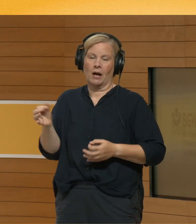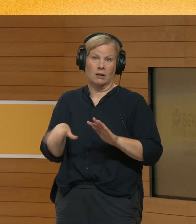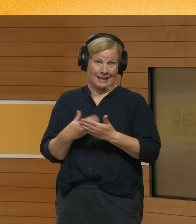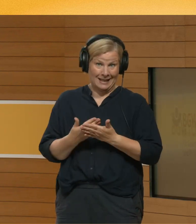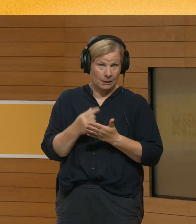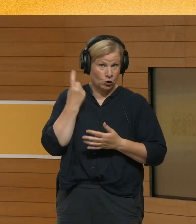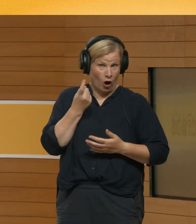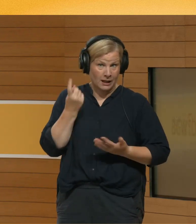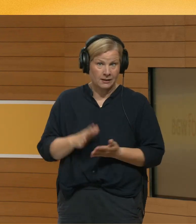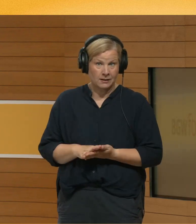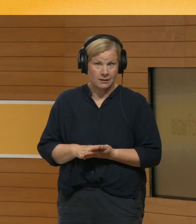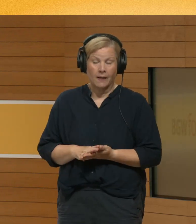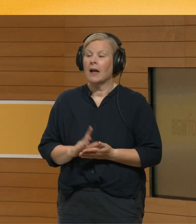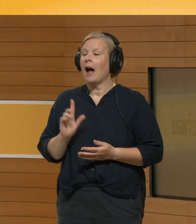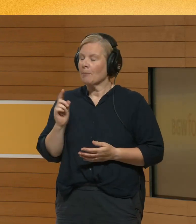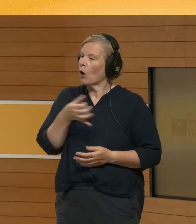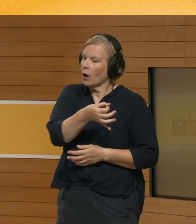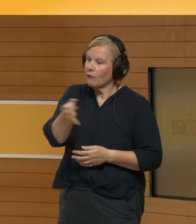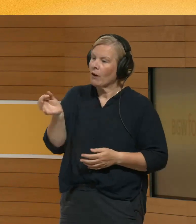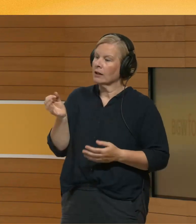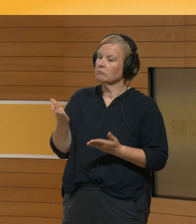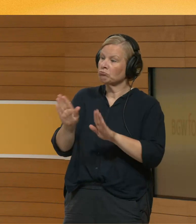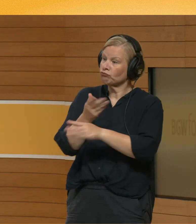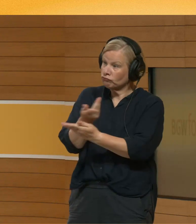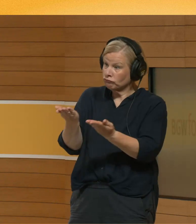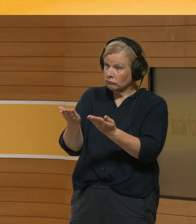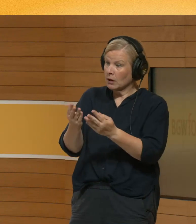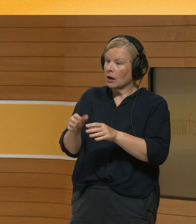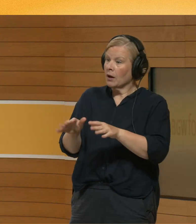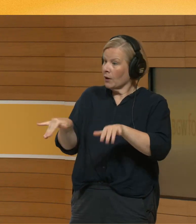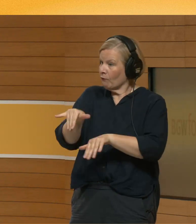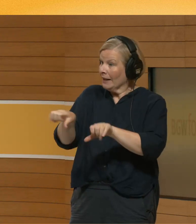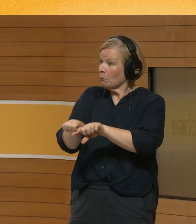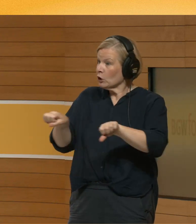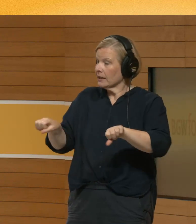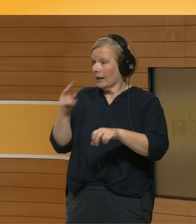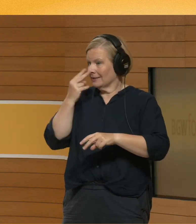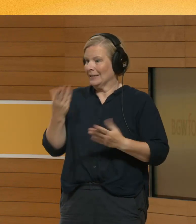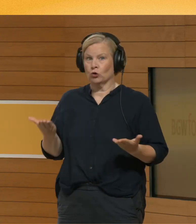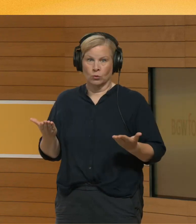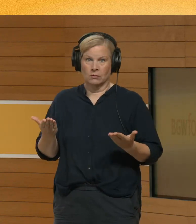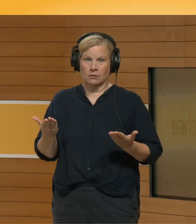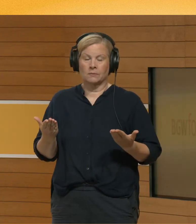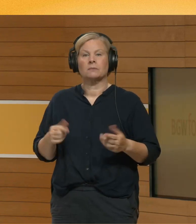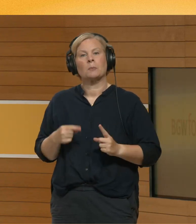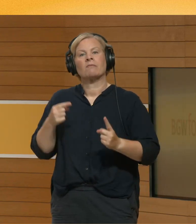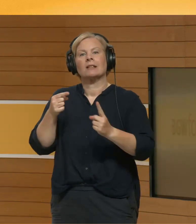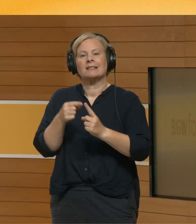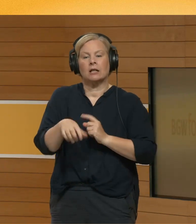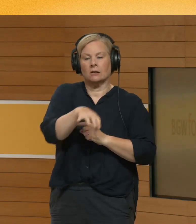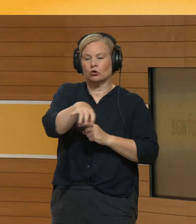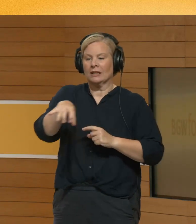And the goal is to find multipliers for Magnet on each ward. The best constellation might be a